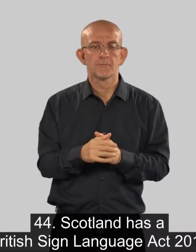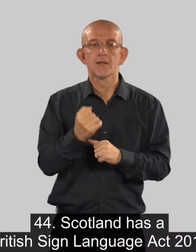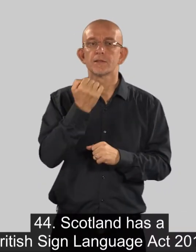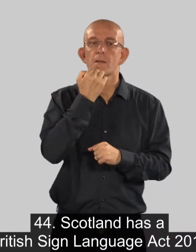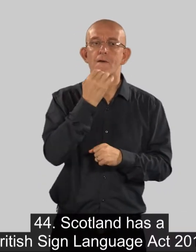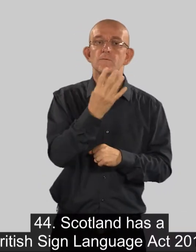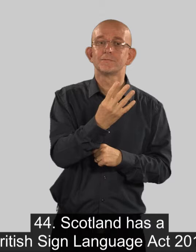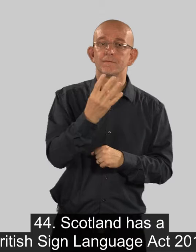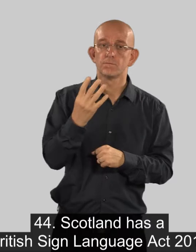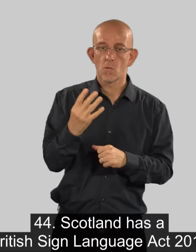44.